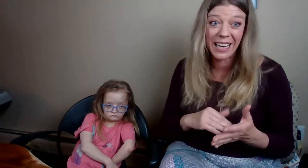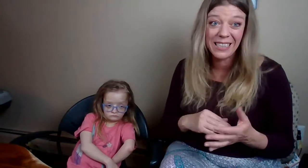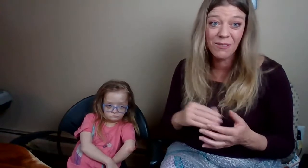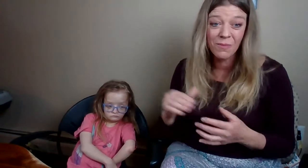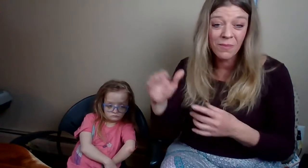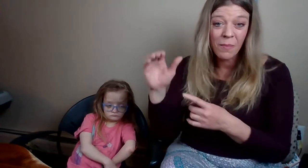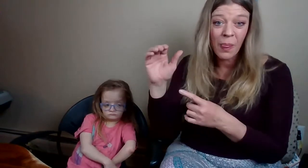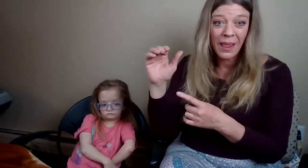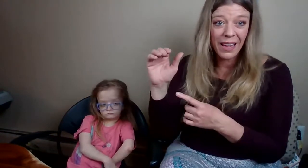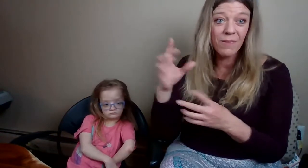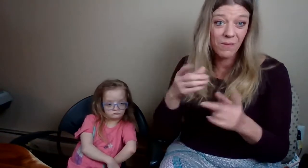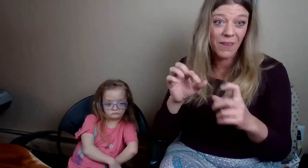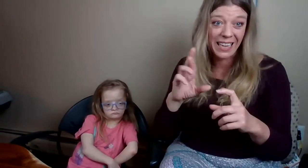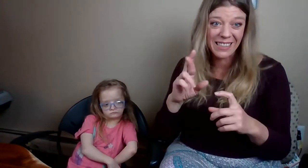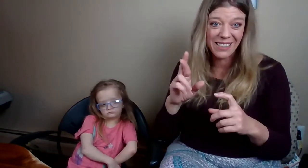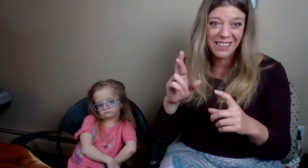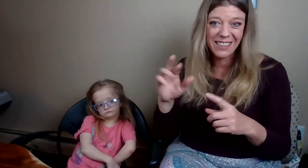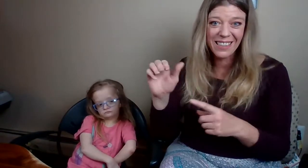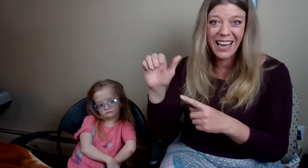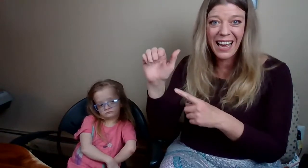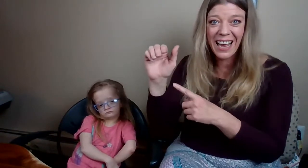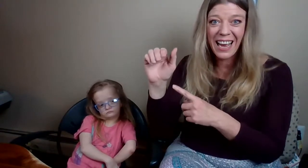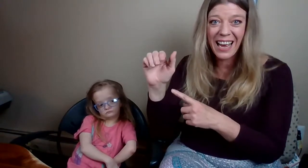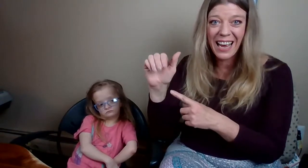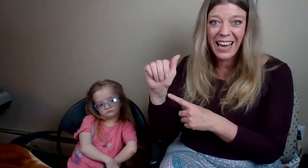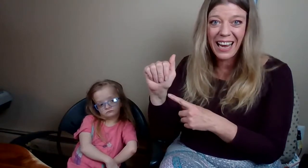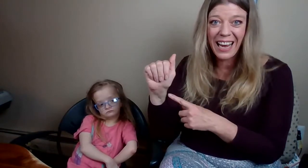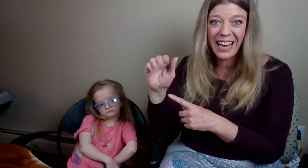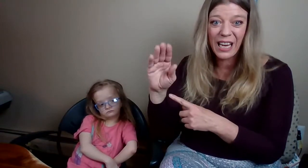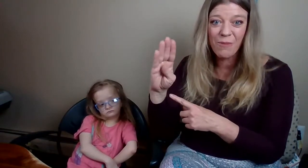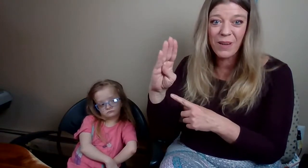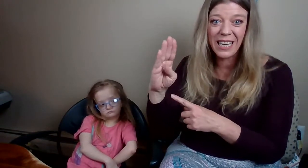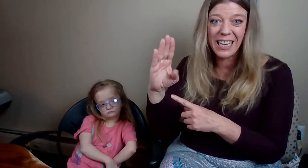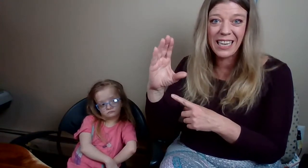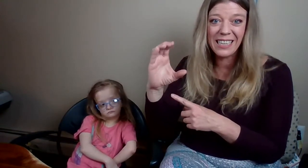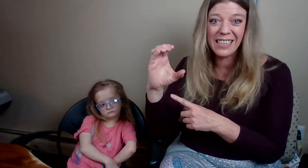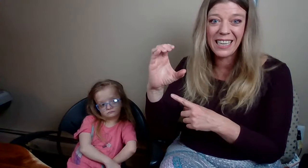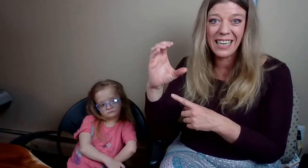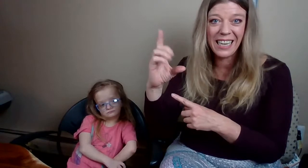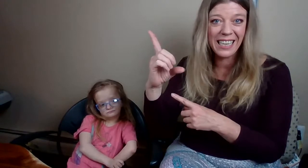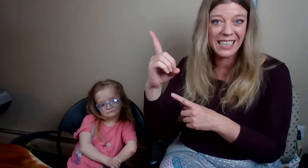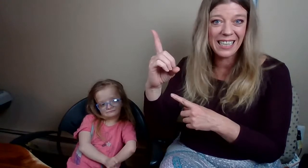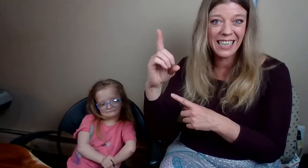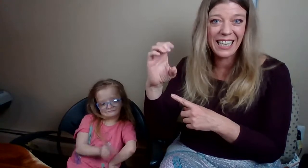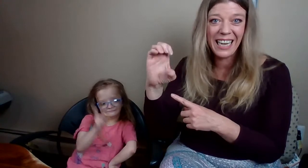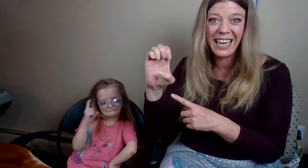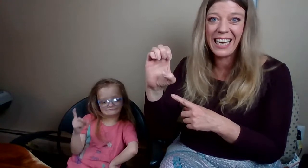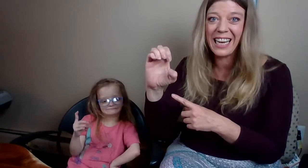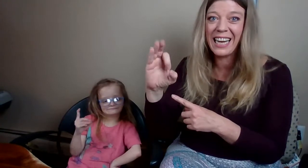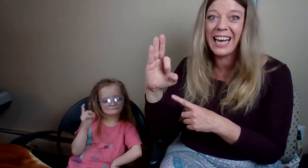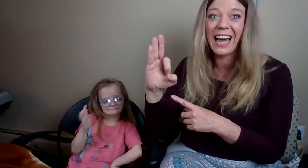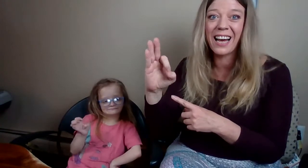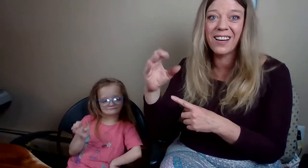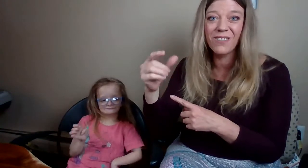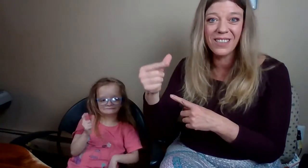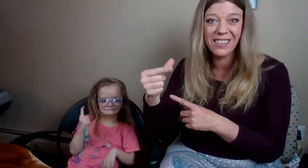again, faster. A, B, C, D, E, F,